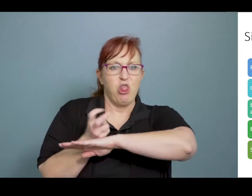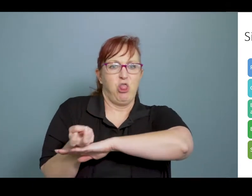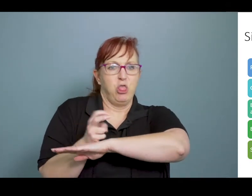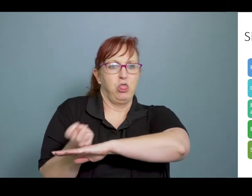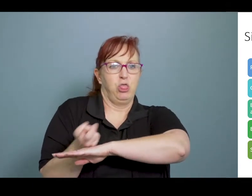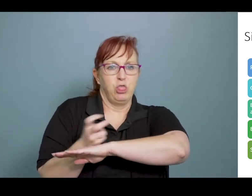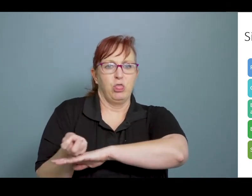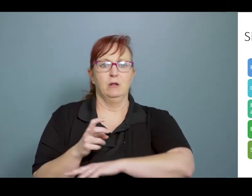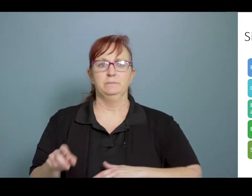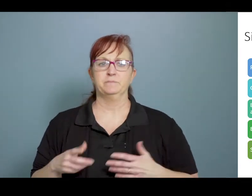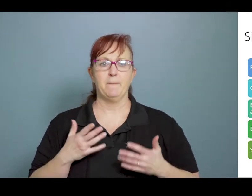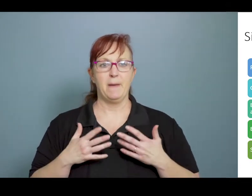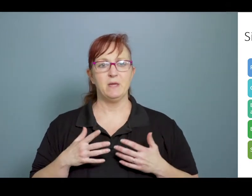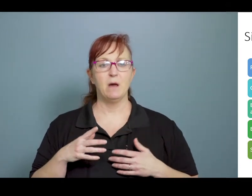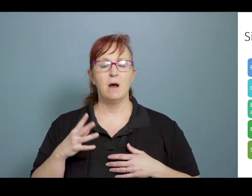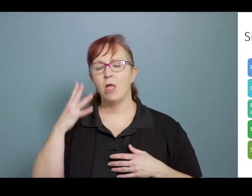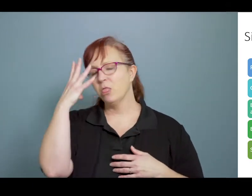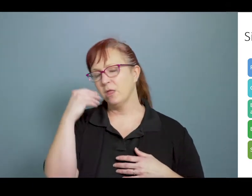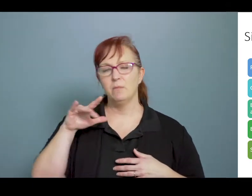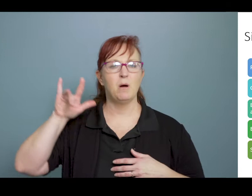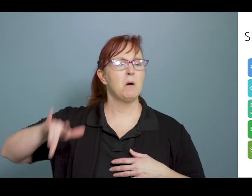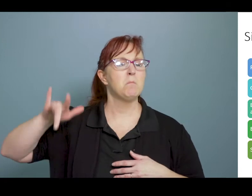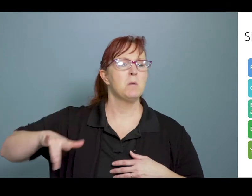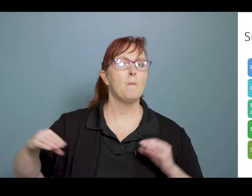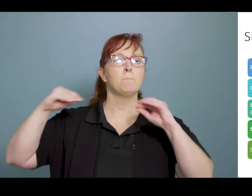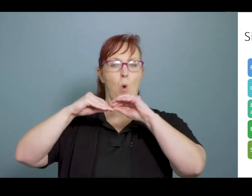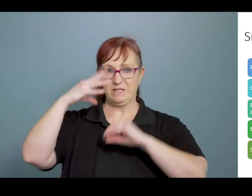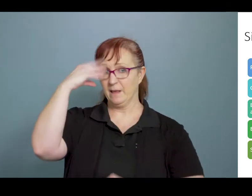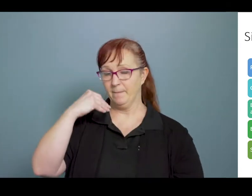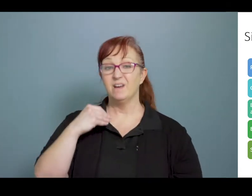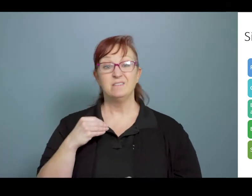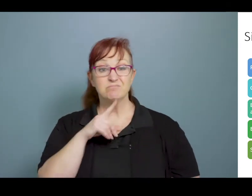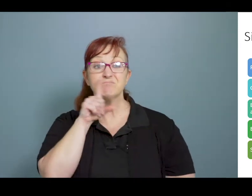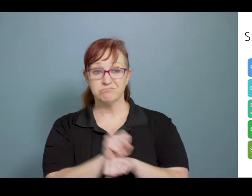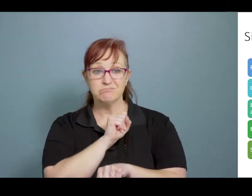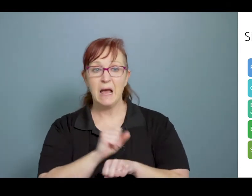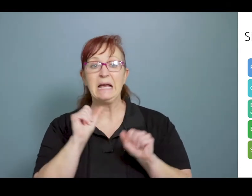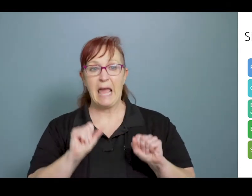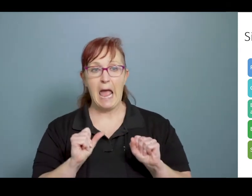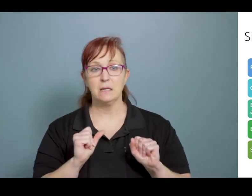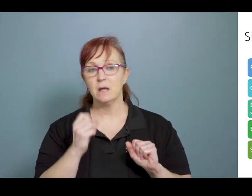it might be that we're sleeping more than normal. There is such a thing as getting too much sleep.